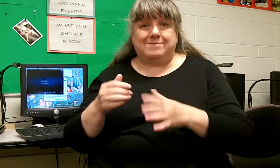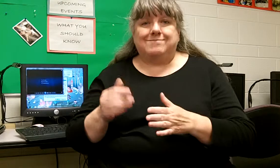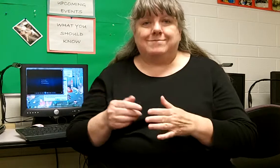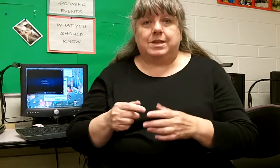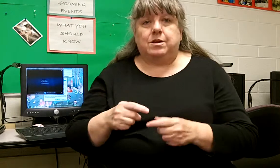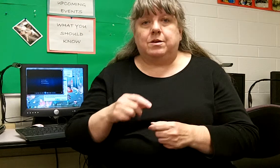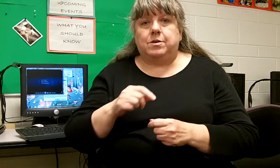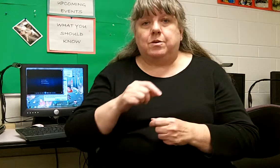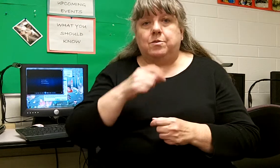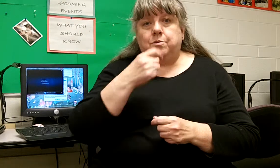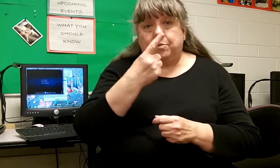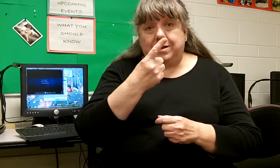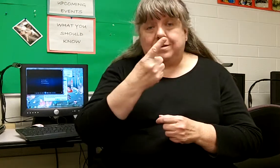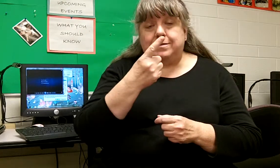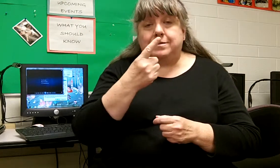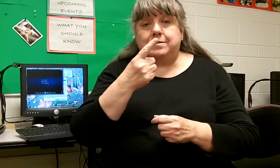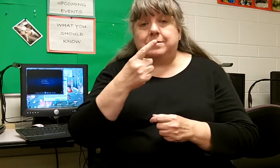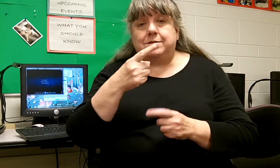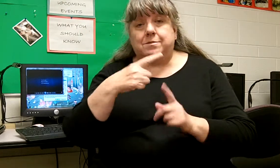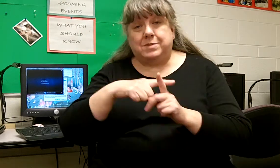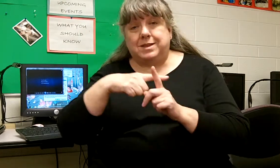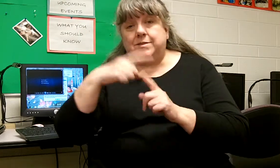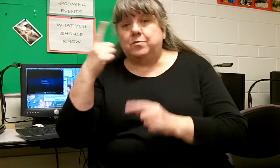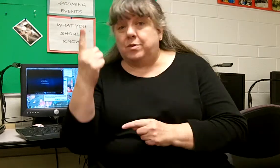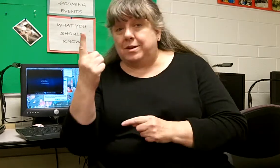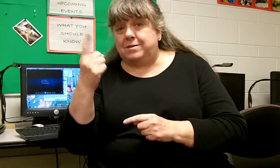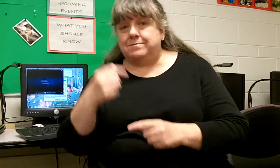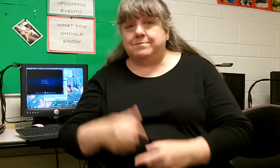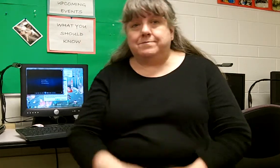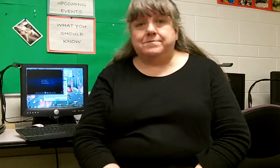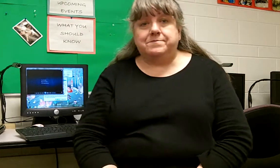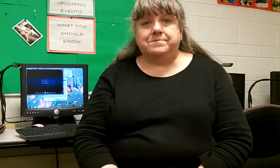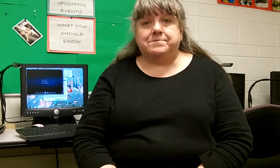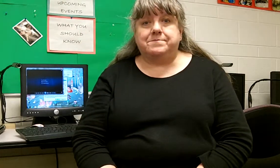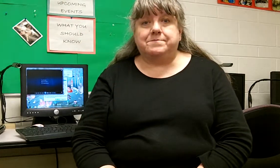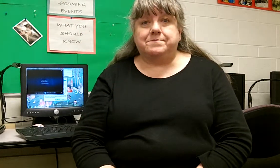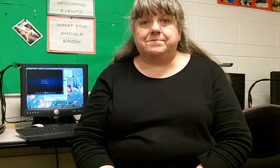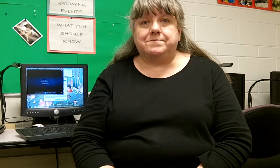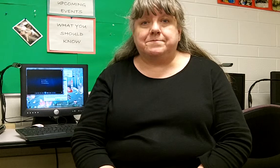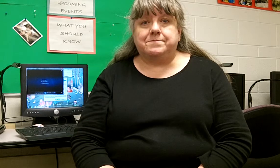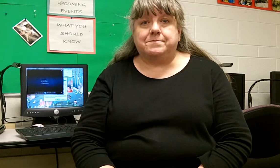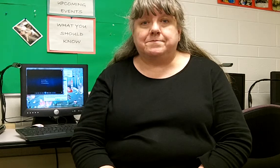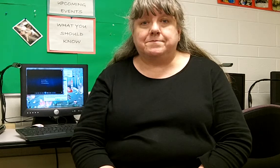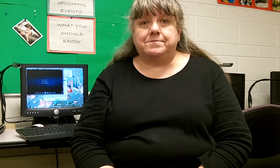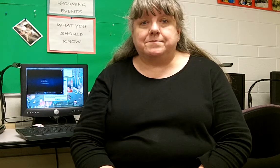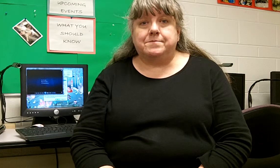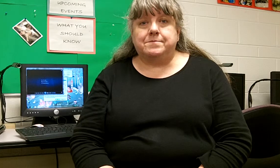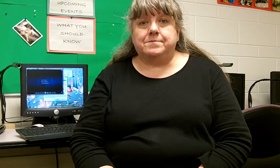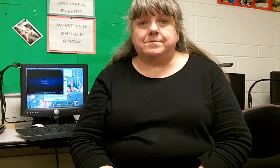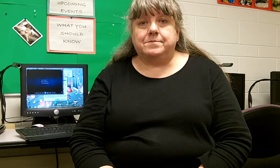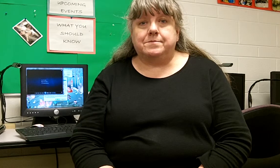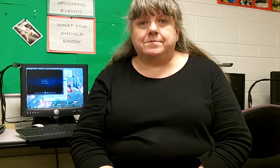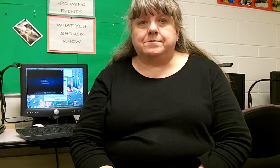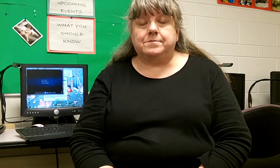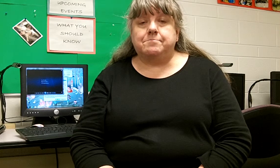I'll kind of show you a way of doing it in case you don't have this memorized or you haven't already mastered this. You say, well, if I